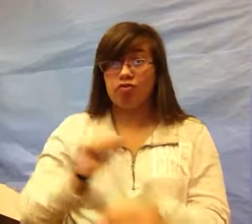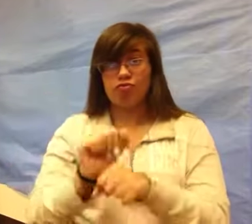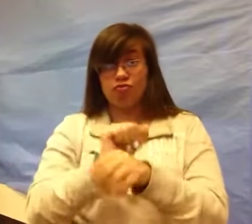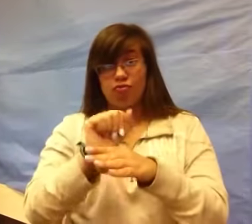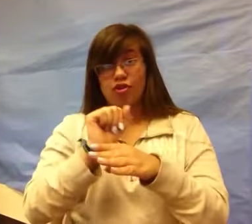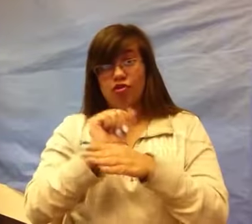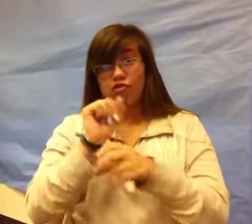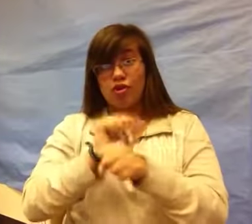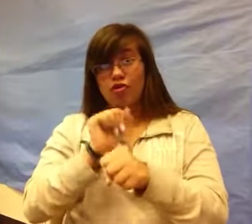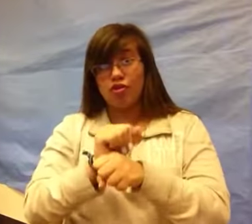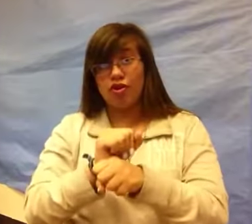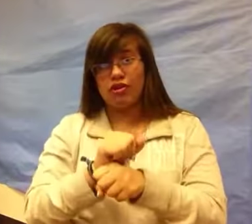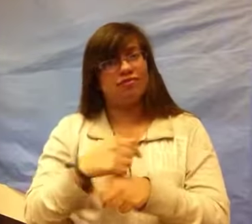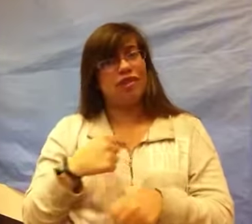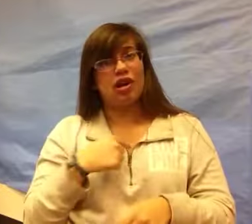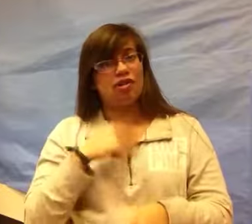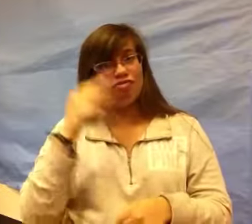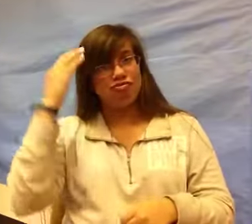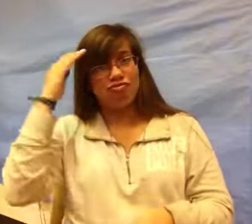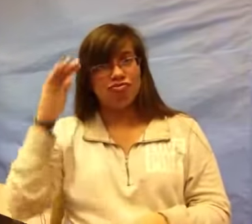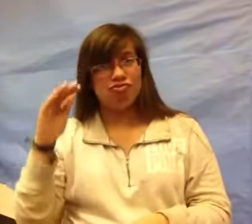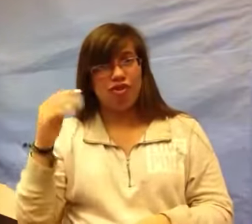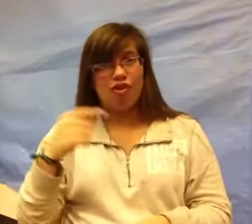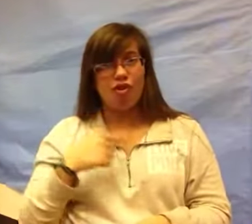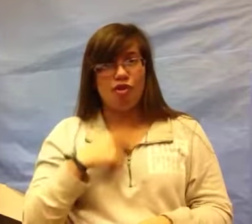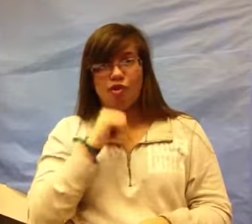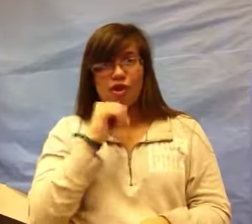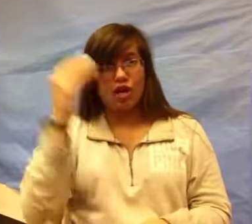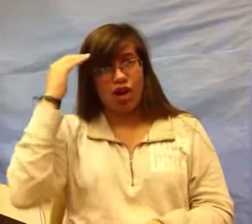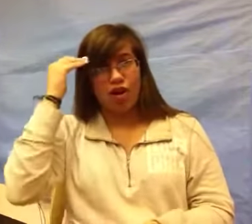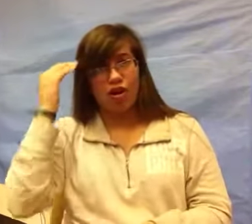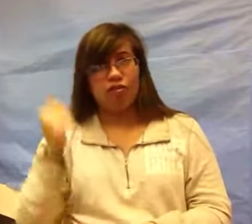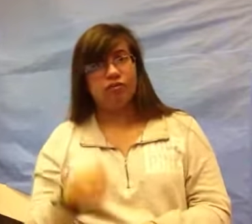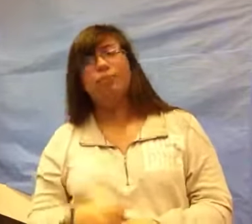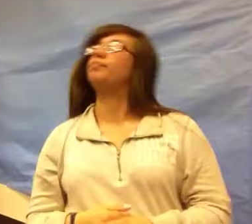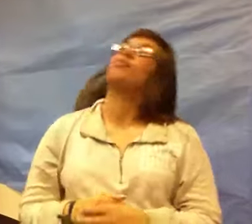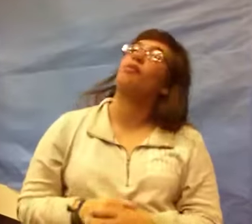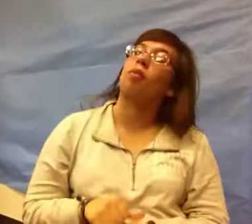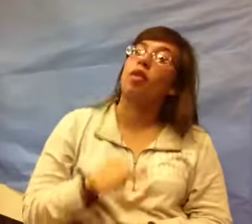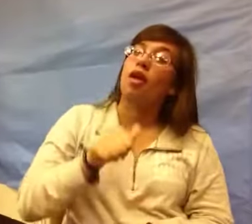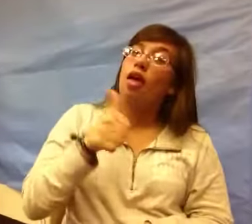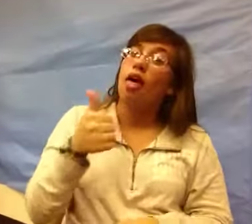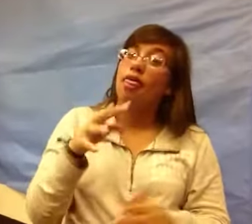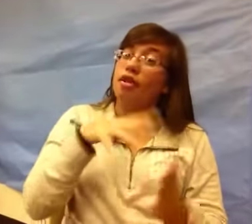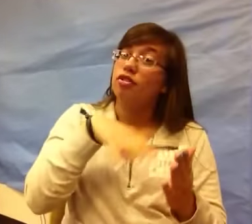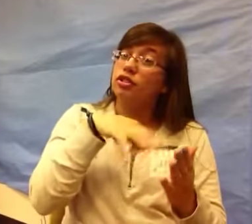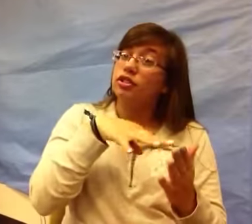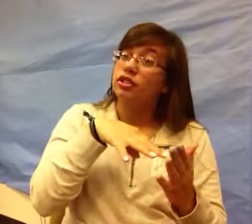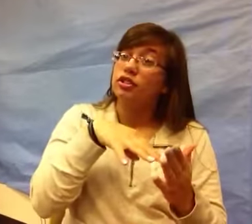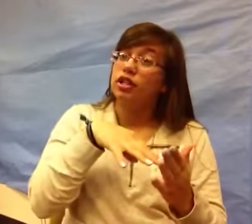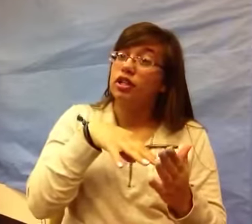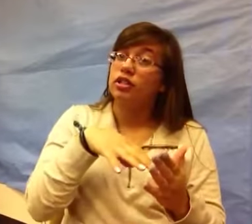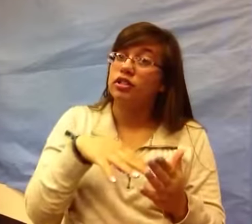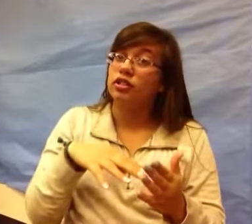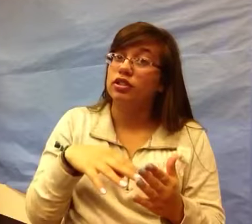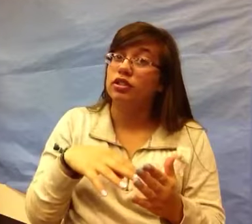perfectly. And that's a famous study about how people misattribute why they're feeling the way they're